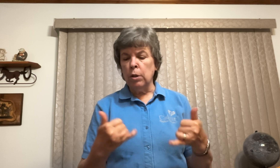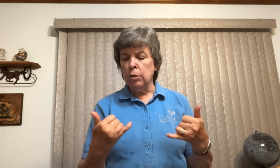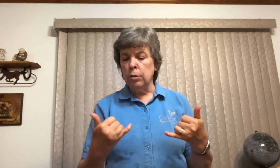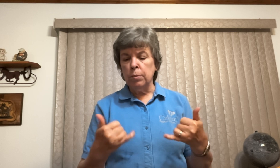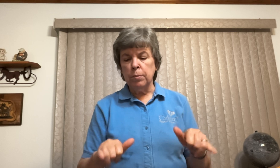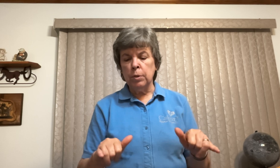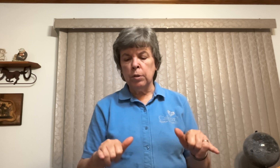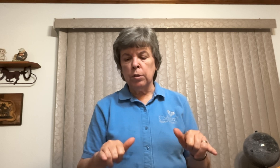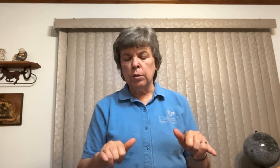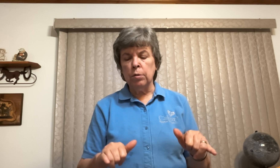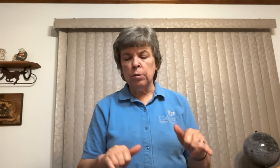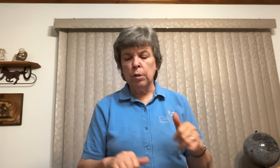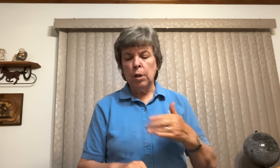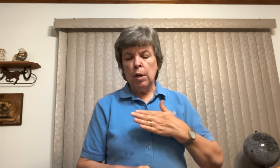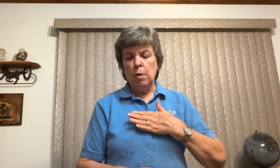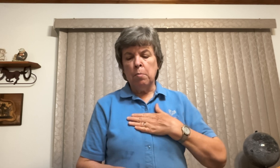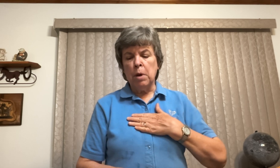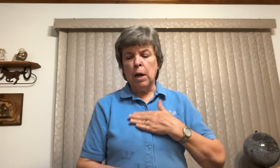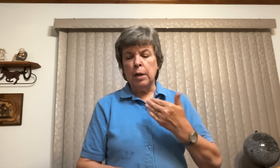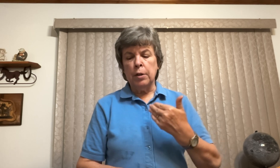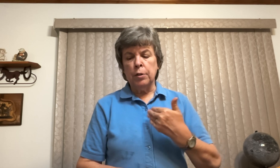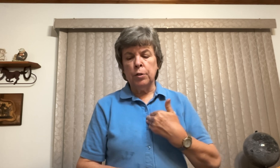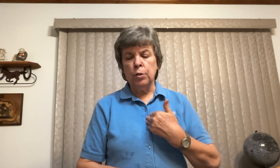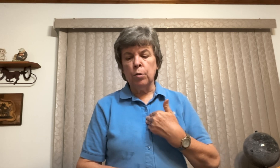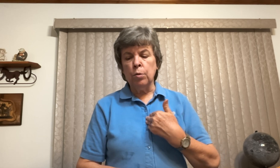to. Still my soul.